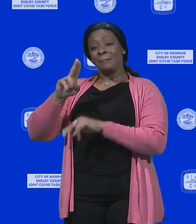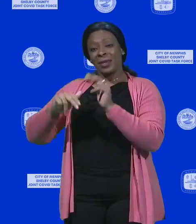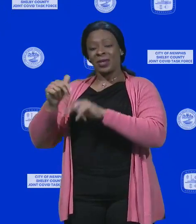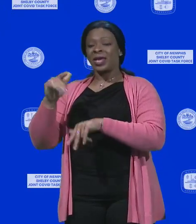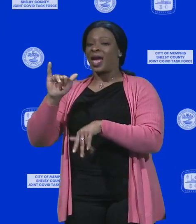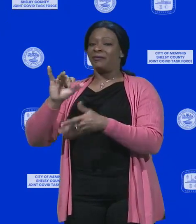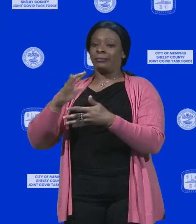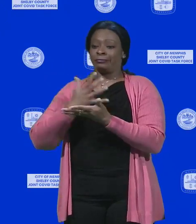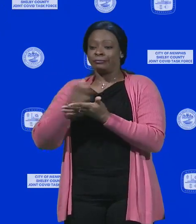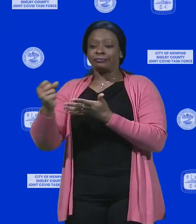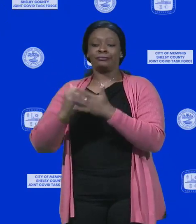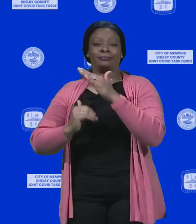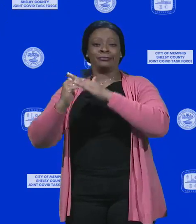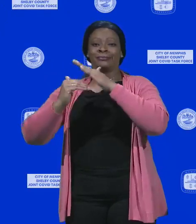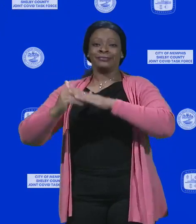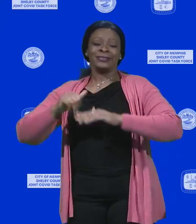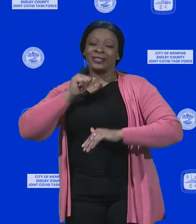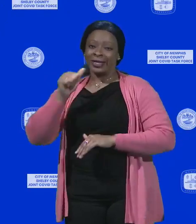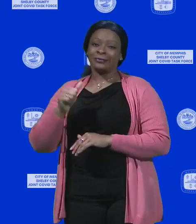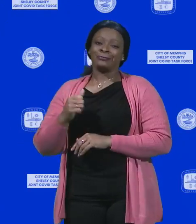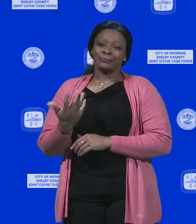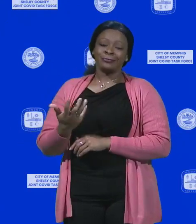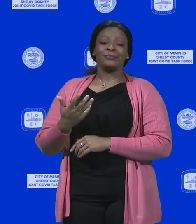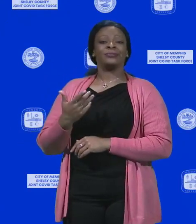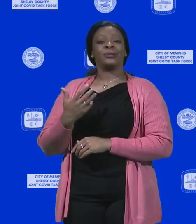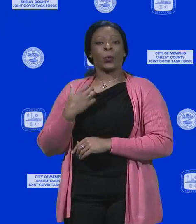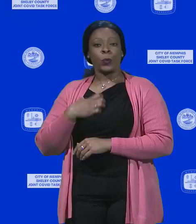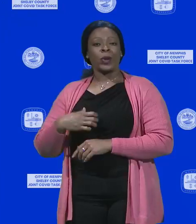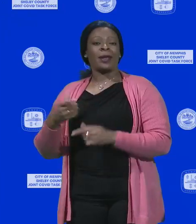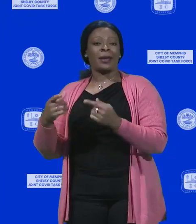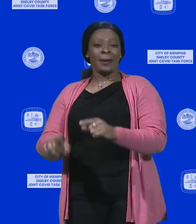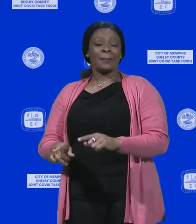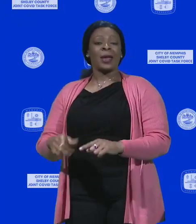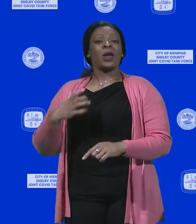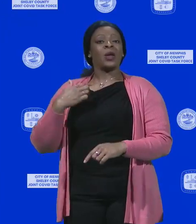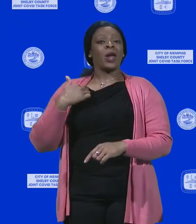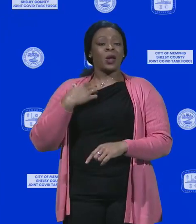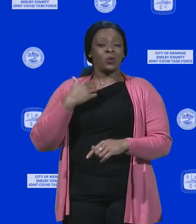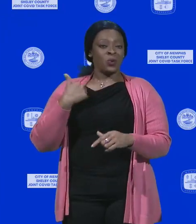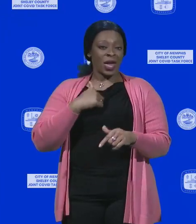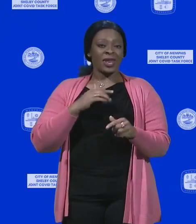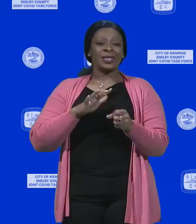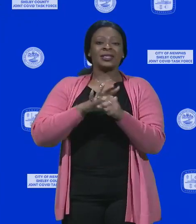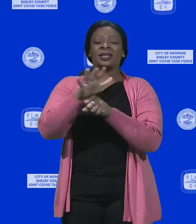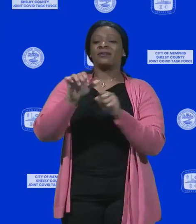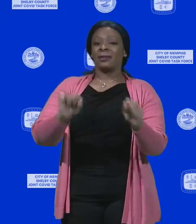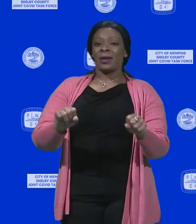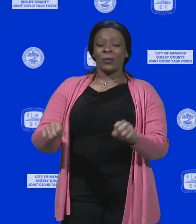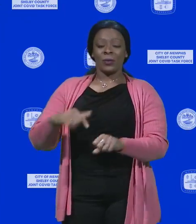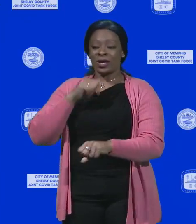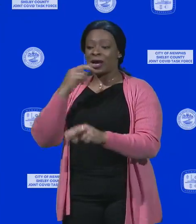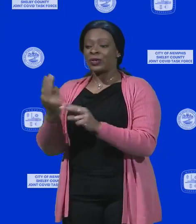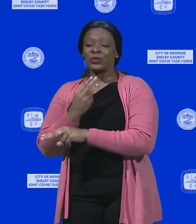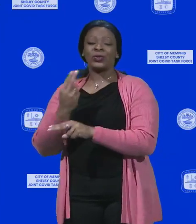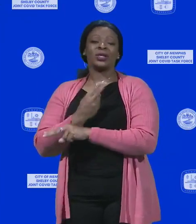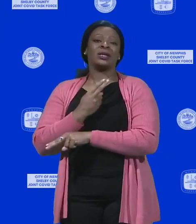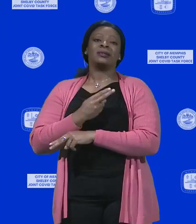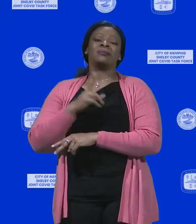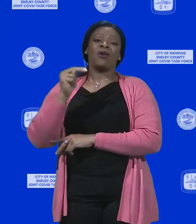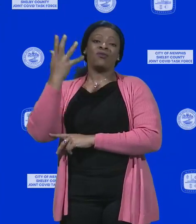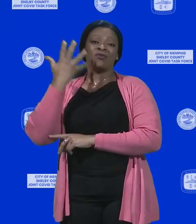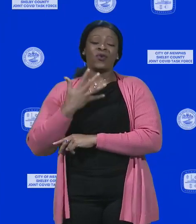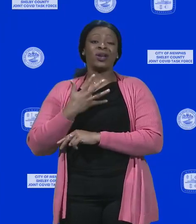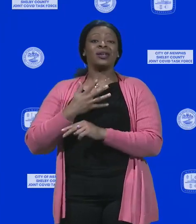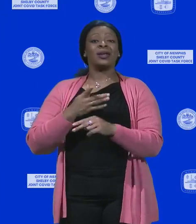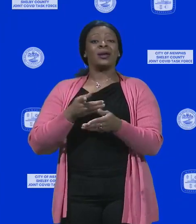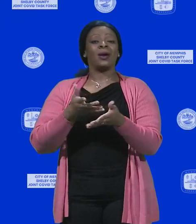out. I still had significant capacity that we didn't use, and it's unfortunate that demand fell off a little bit,